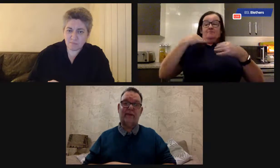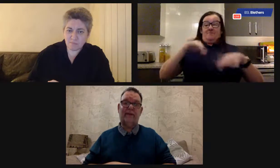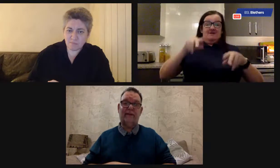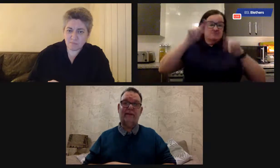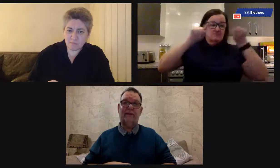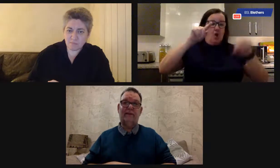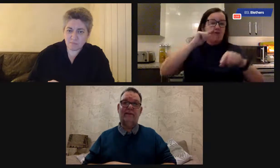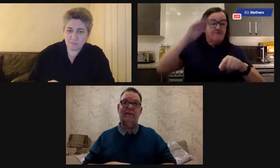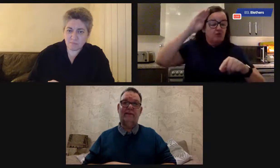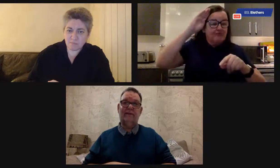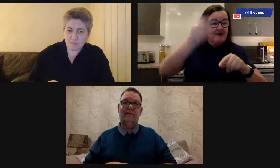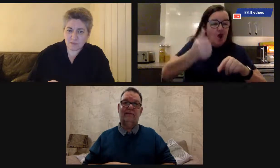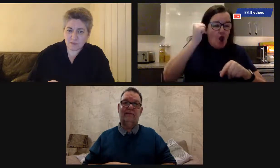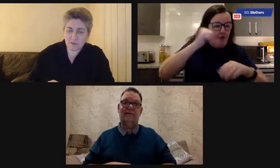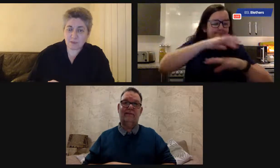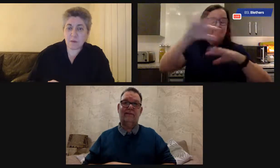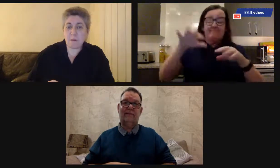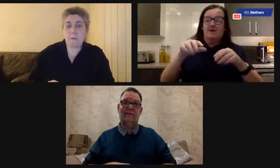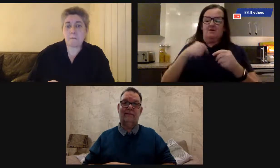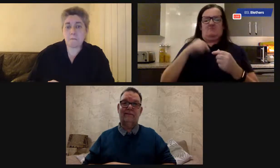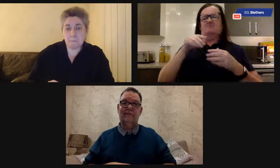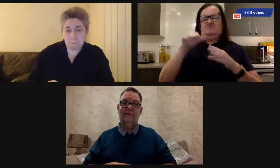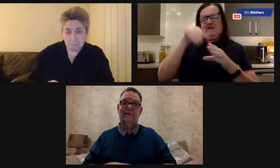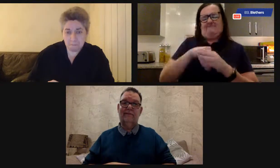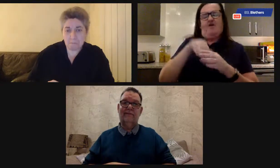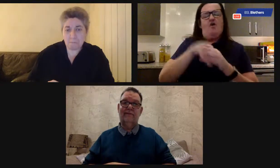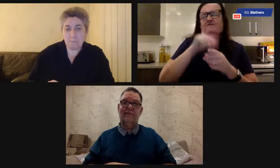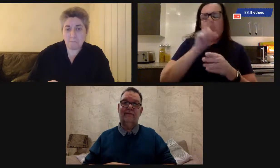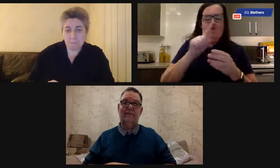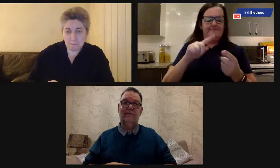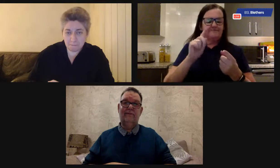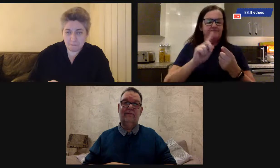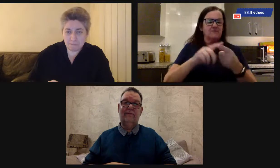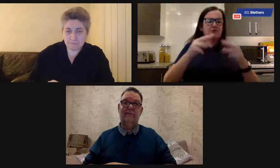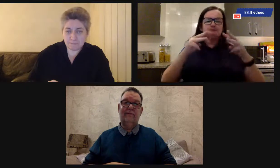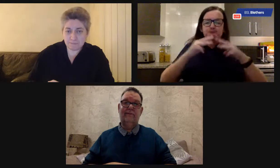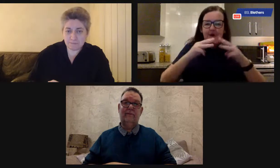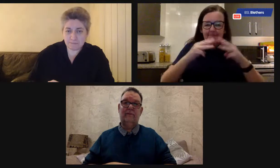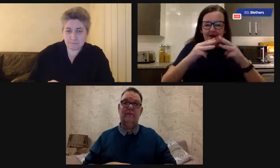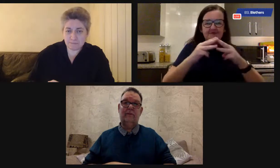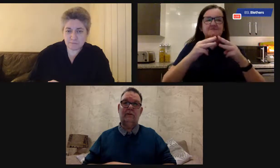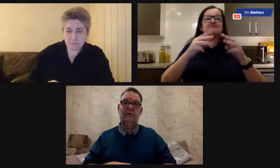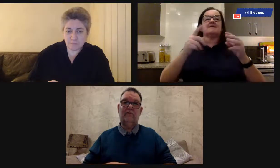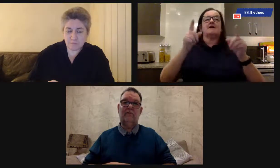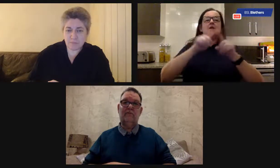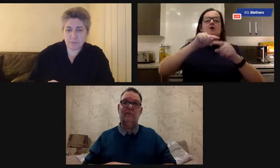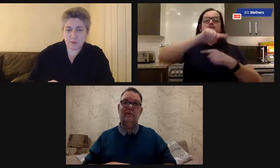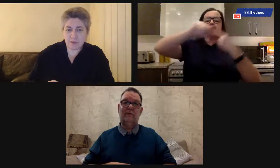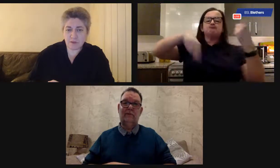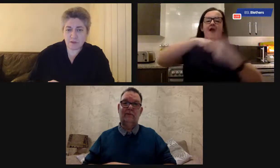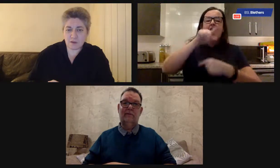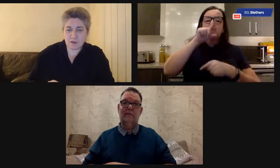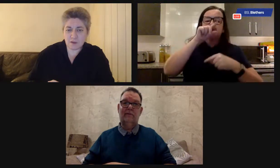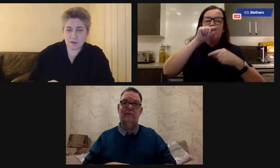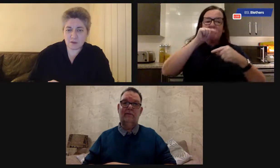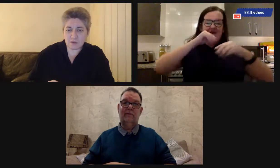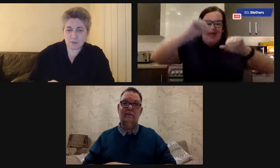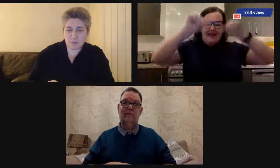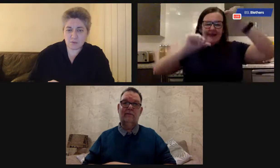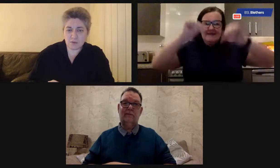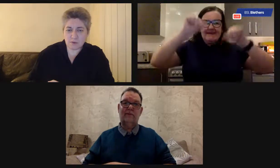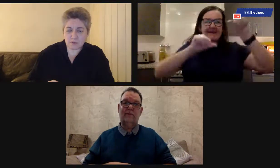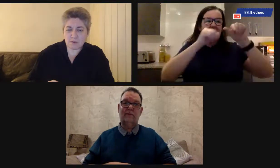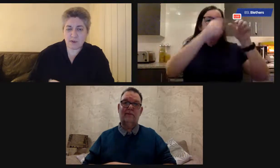golf. And we thought, do you know what? What about doing green bowling? You know, and doing some of the